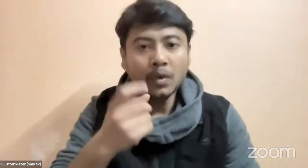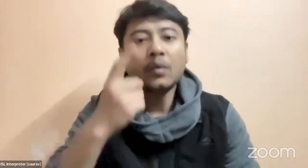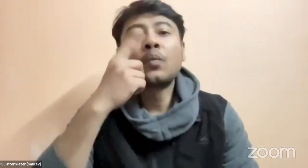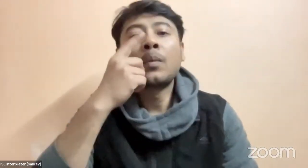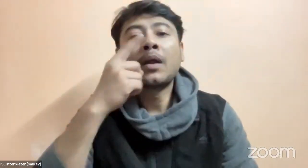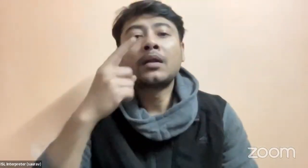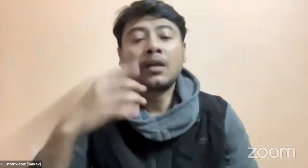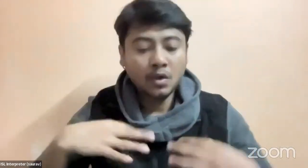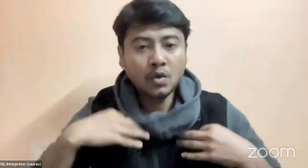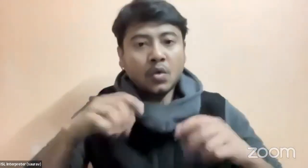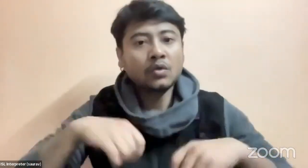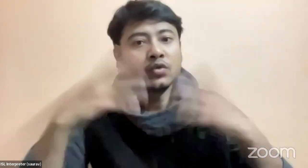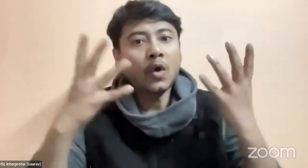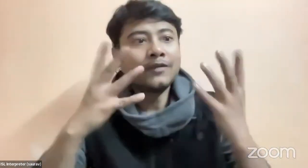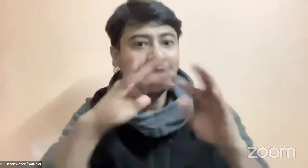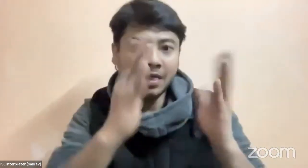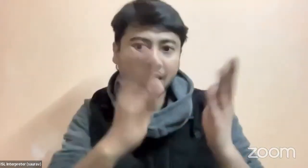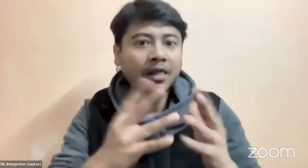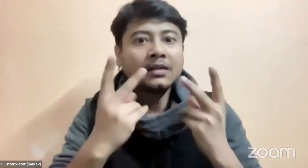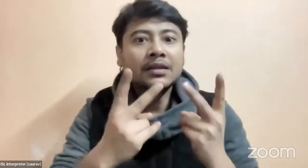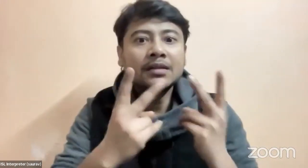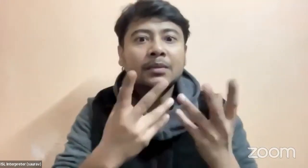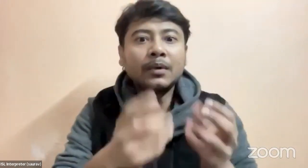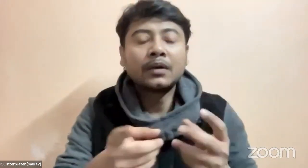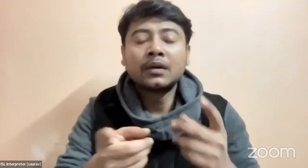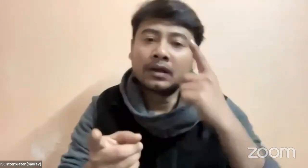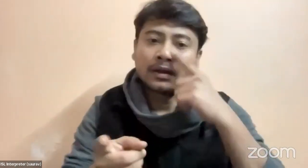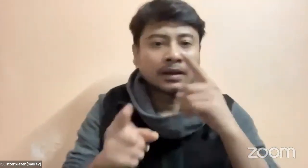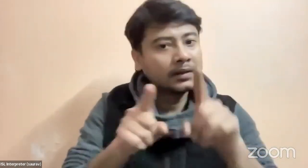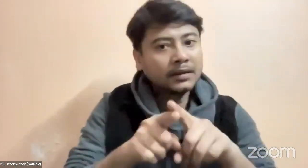time. They will do time pass.